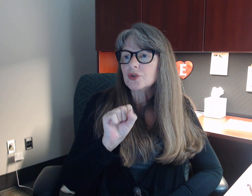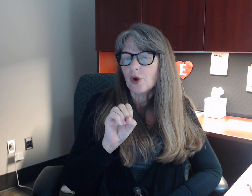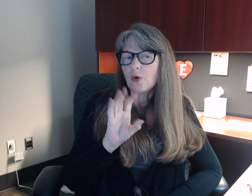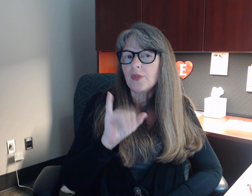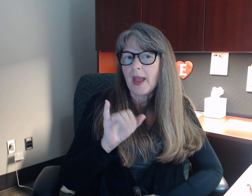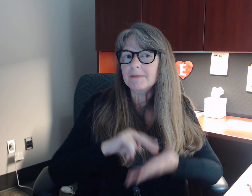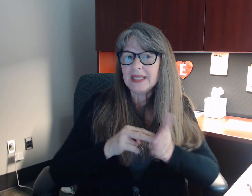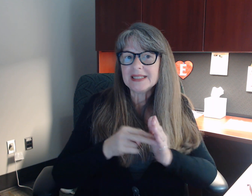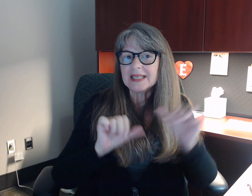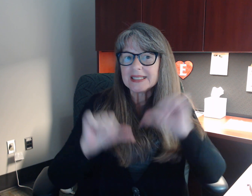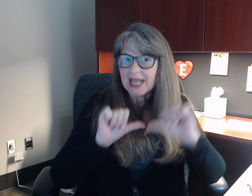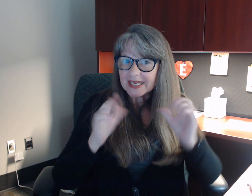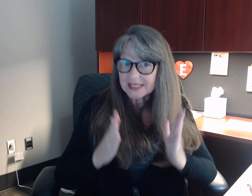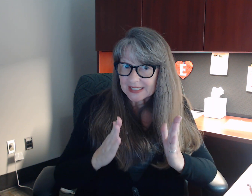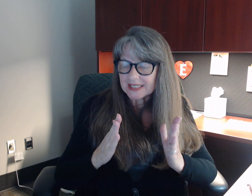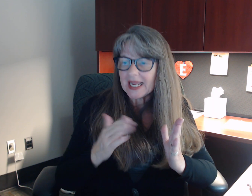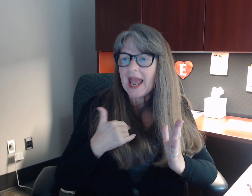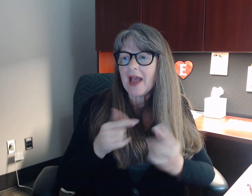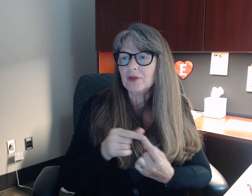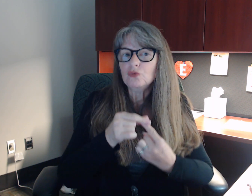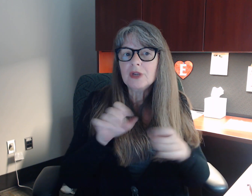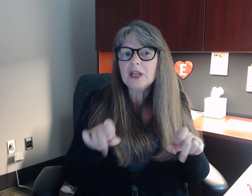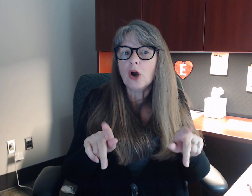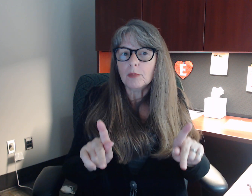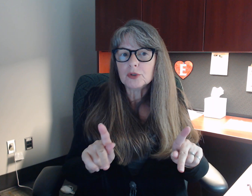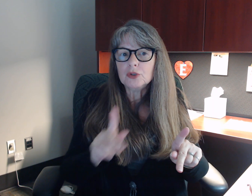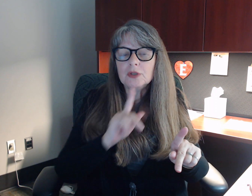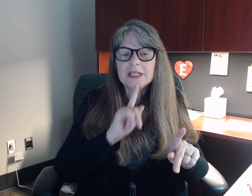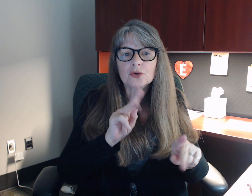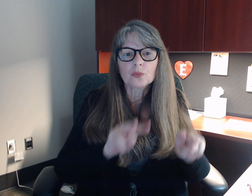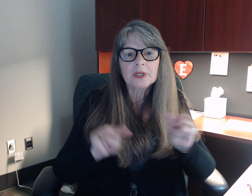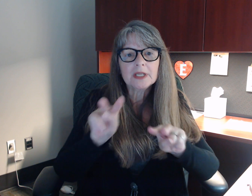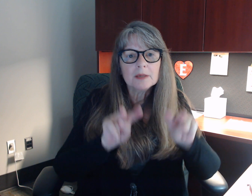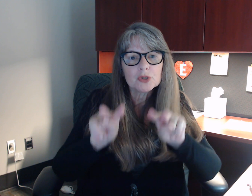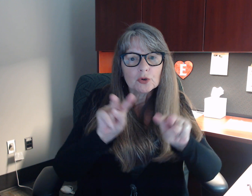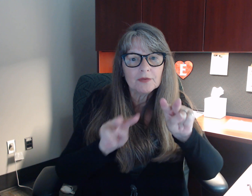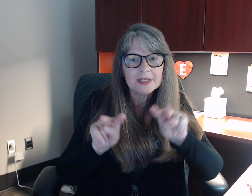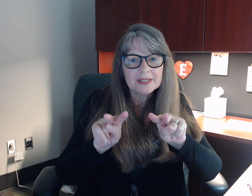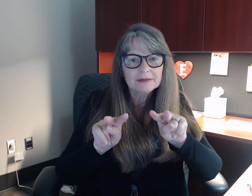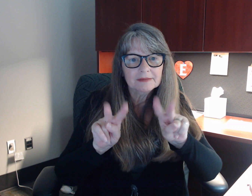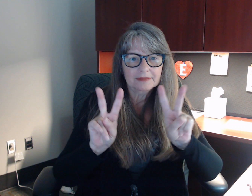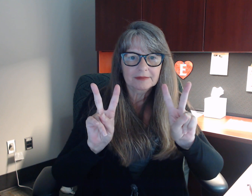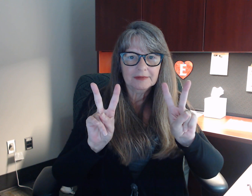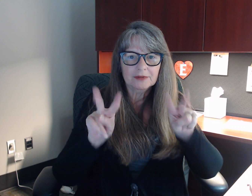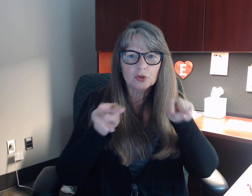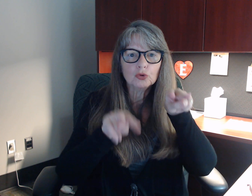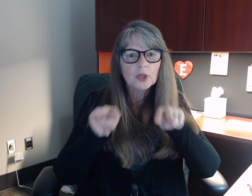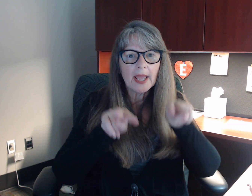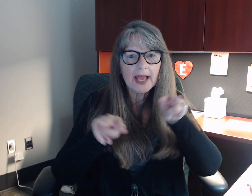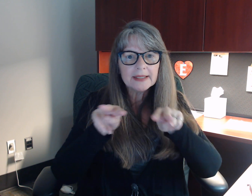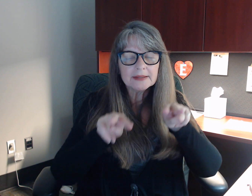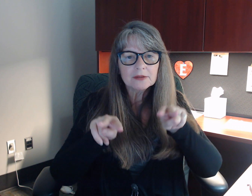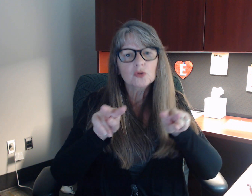So that means that scientists have a unique opportunity to really observe it, to look at, to